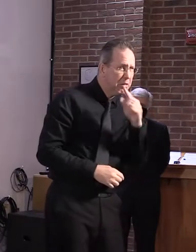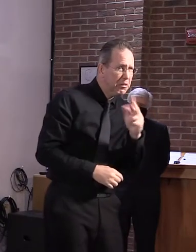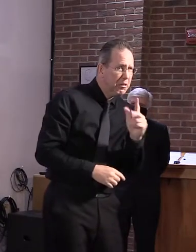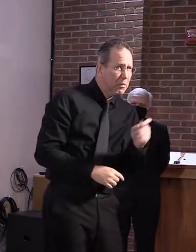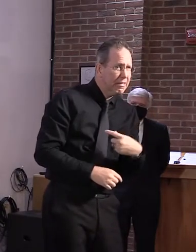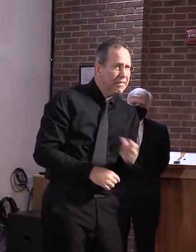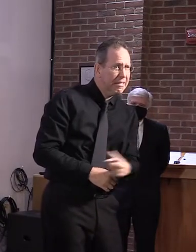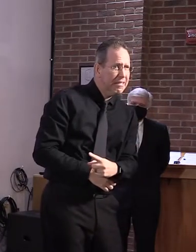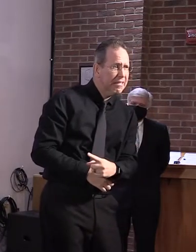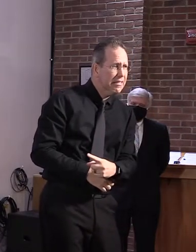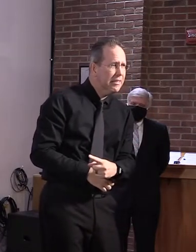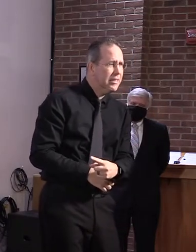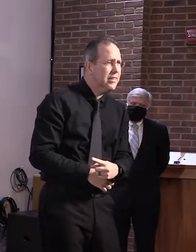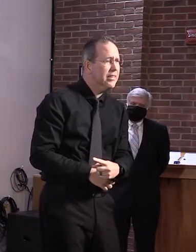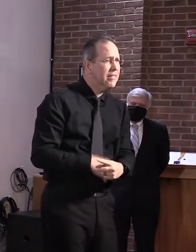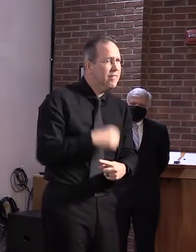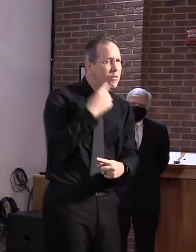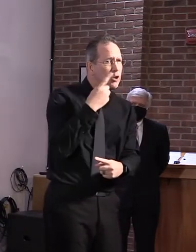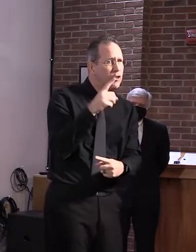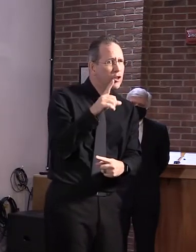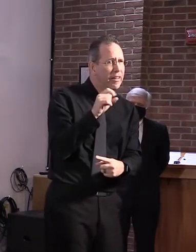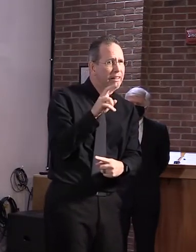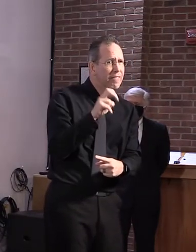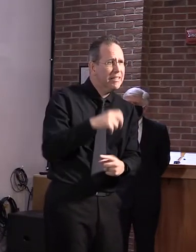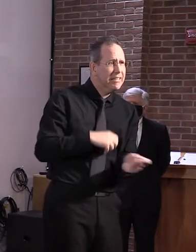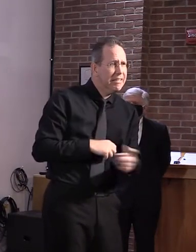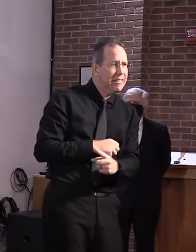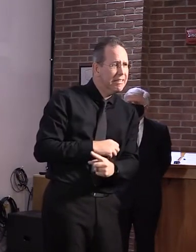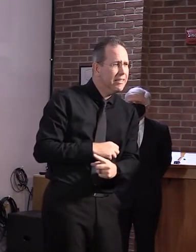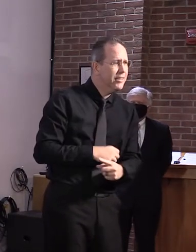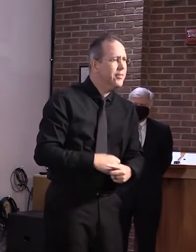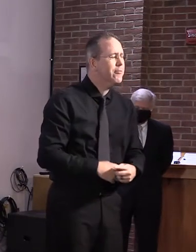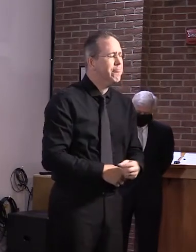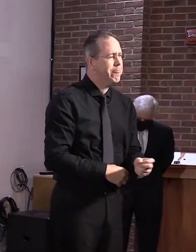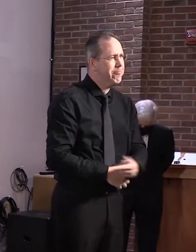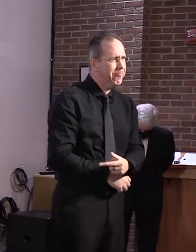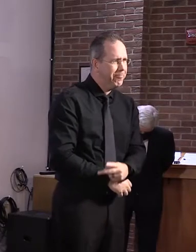ahead. Okay, so he doesn't mind.